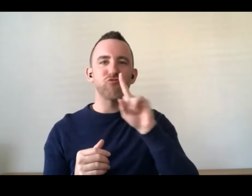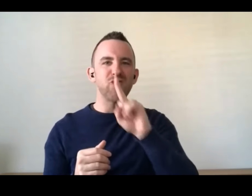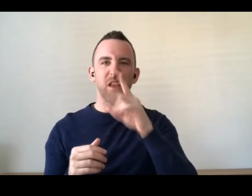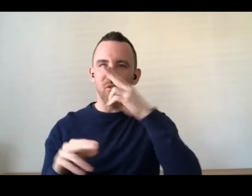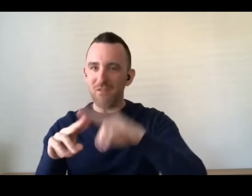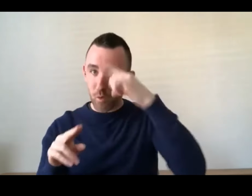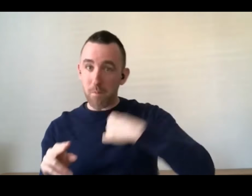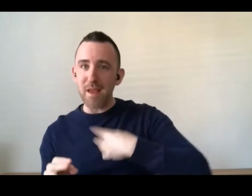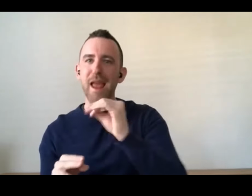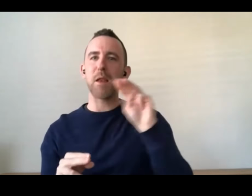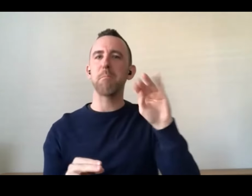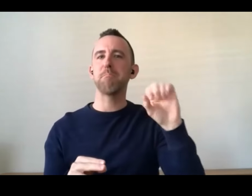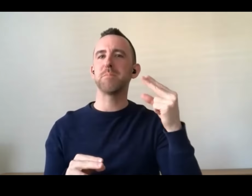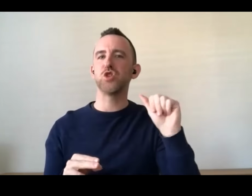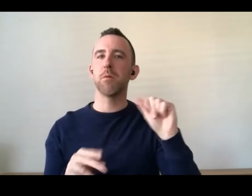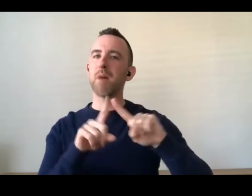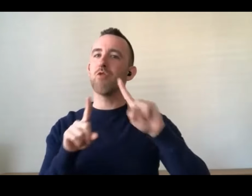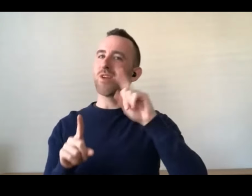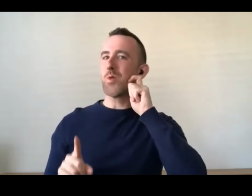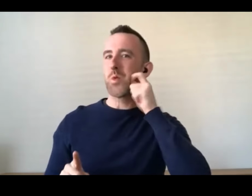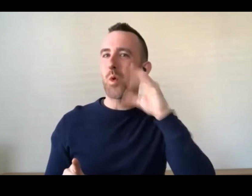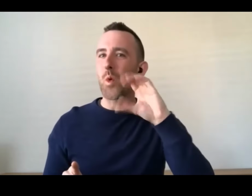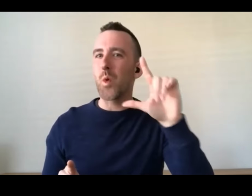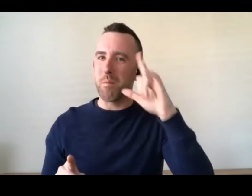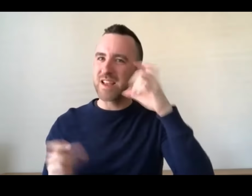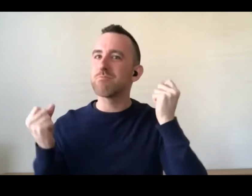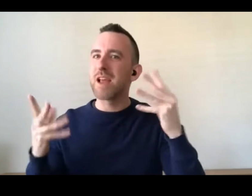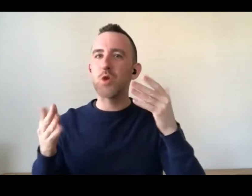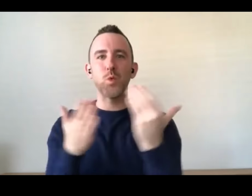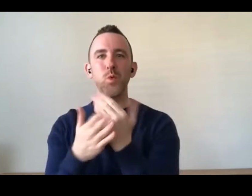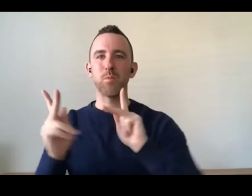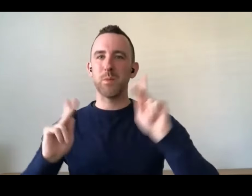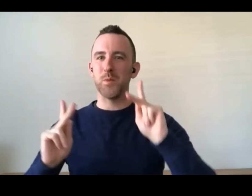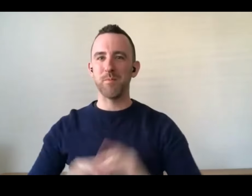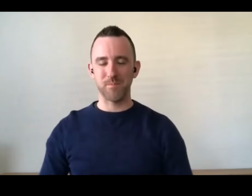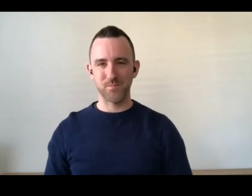and I'll get into all that in a second, but it's been really cool because there's a lot of new people. So